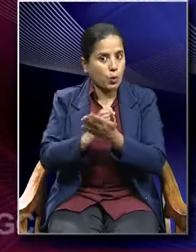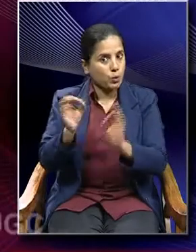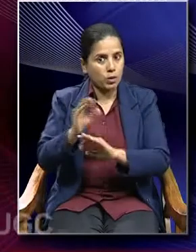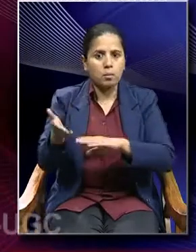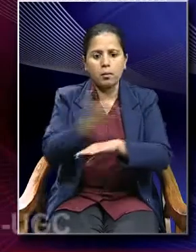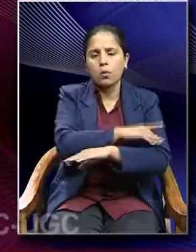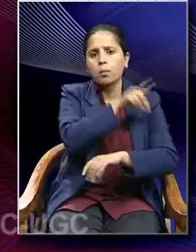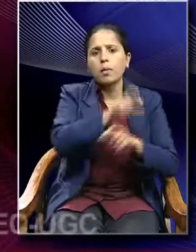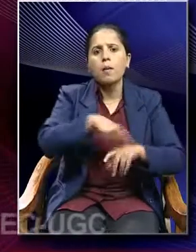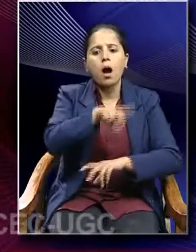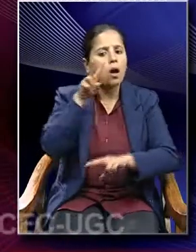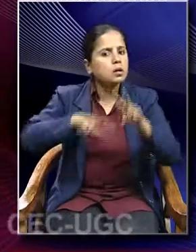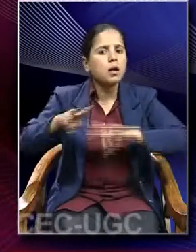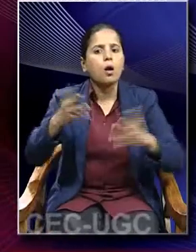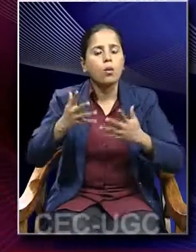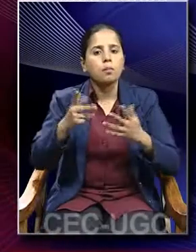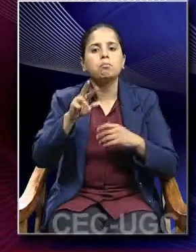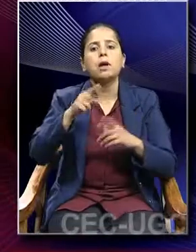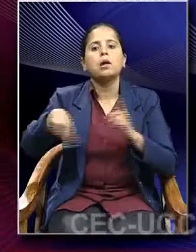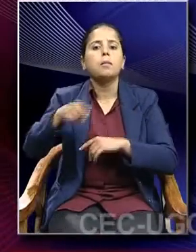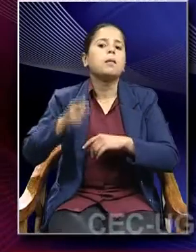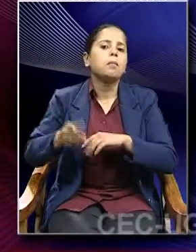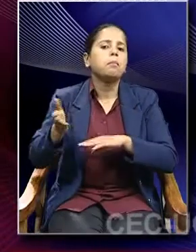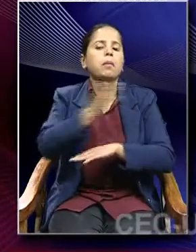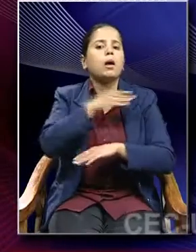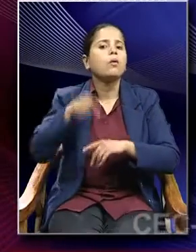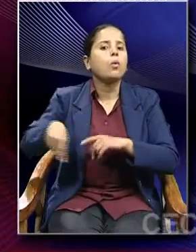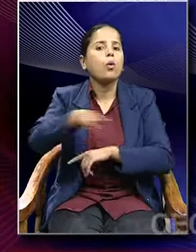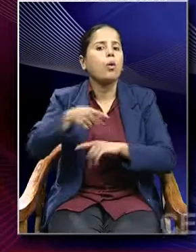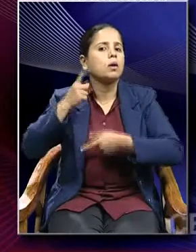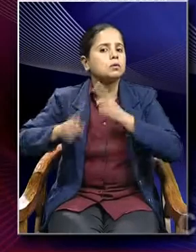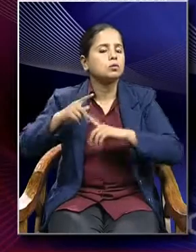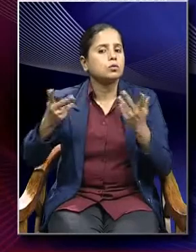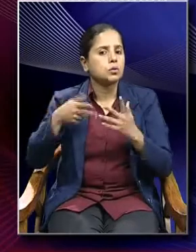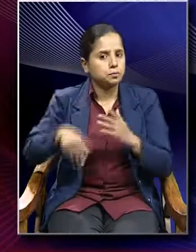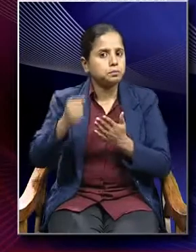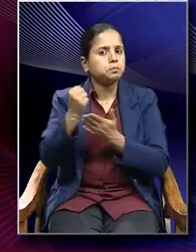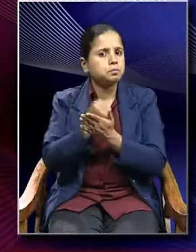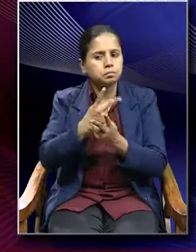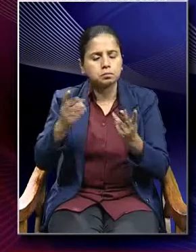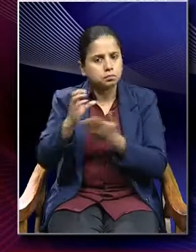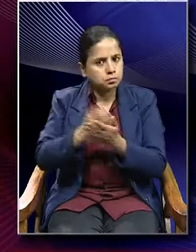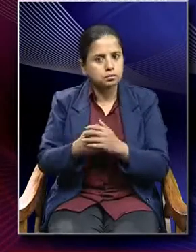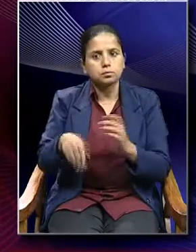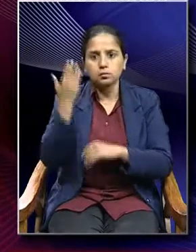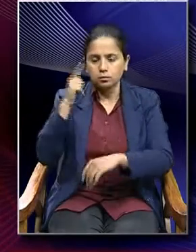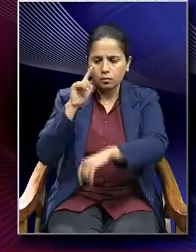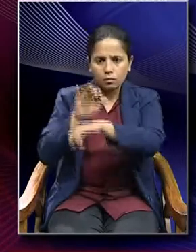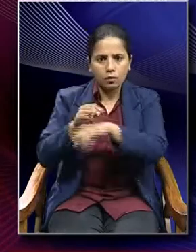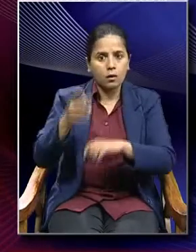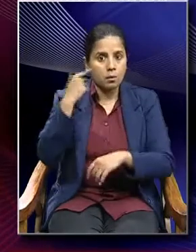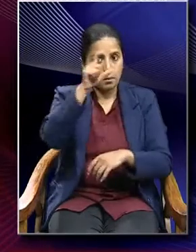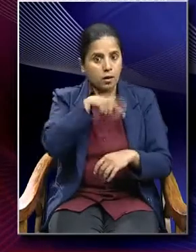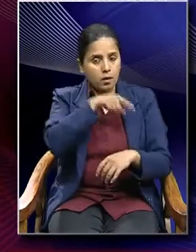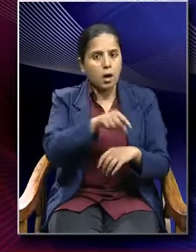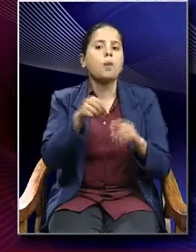is prehistoric period of sociology. Bottomer, a known sociologist, identifies two